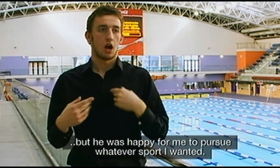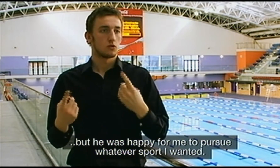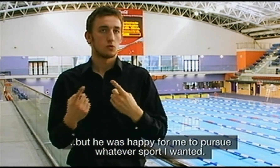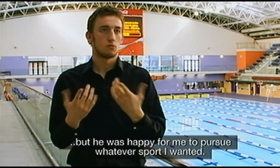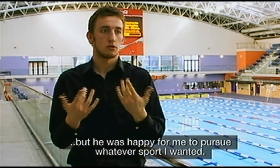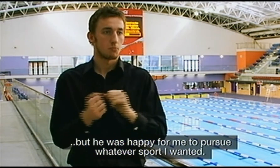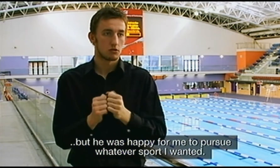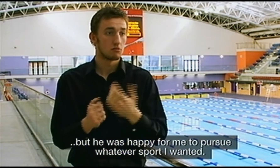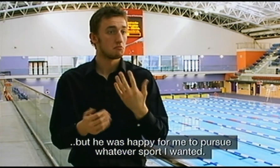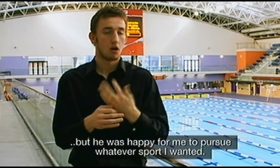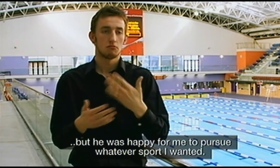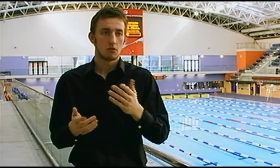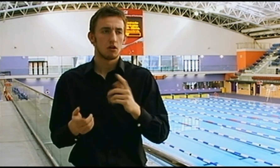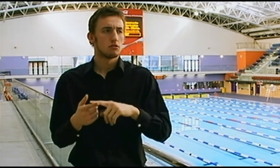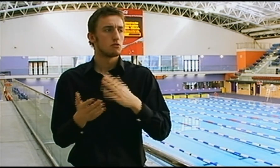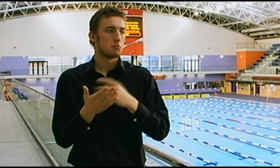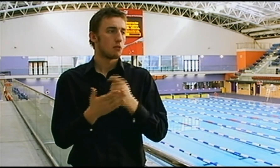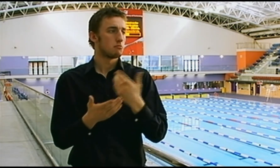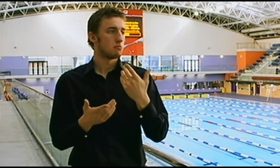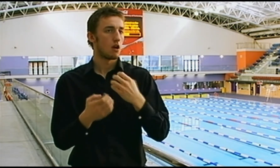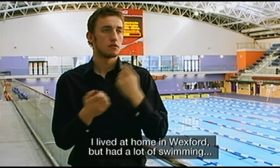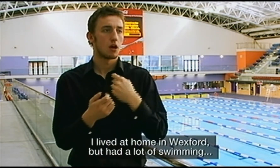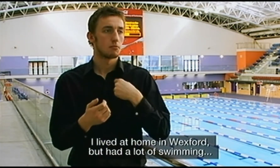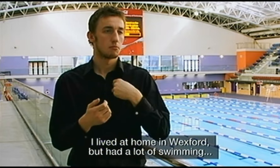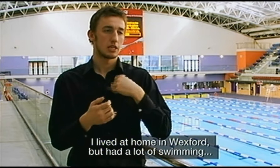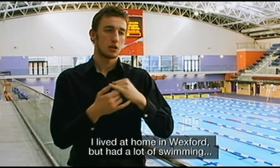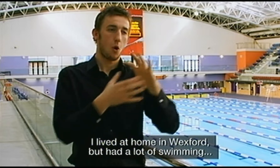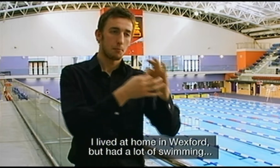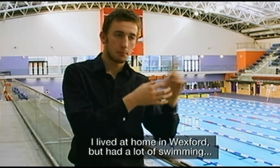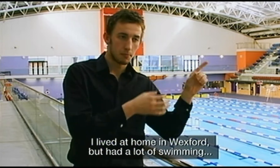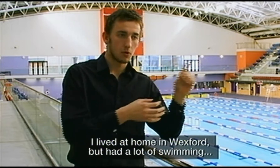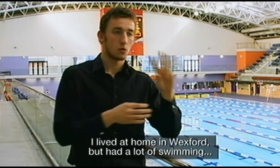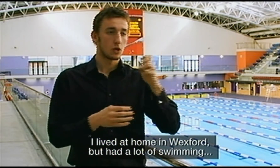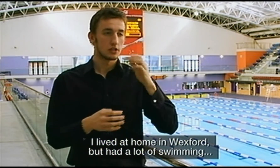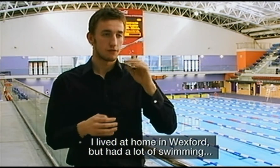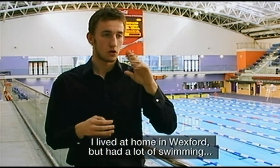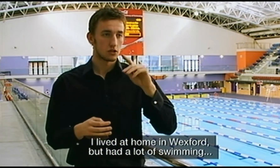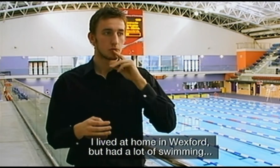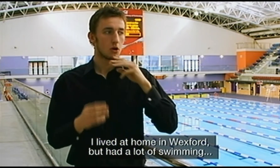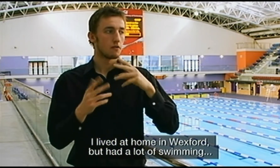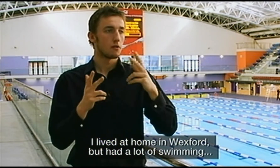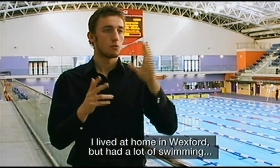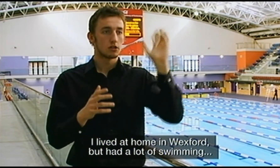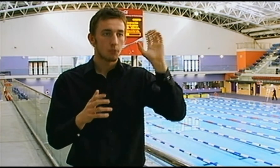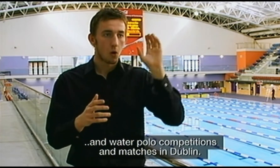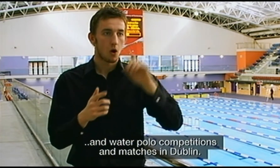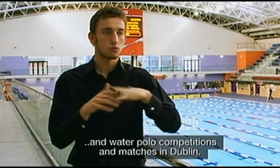whatever sport I wanted. I lived at home in Wexford, but had a lot of swimming and water